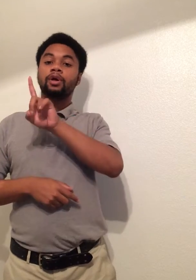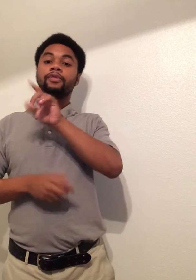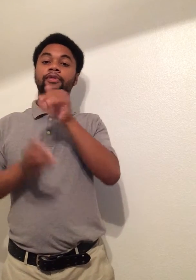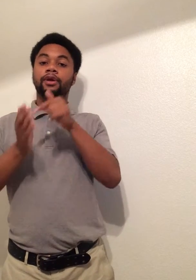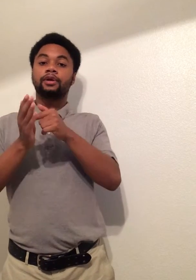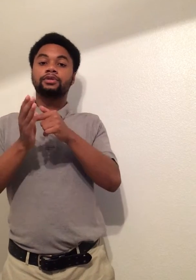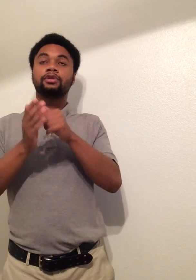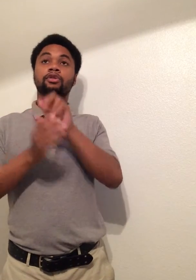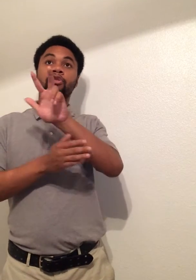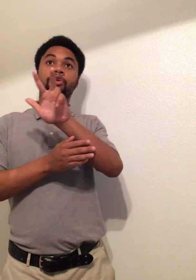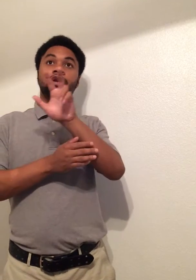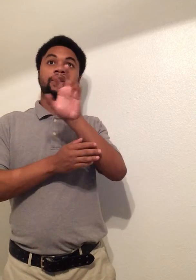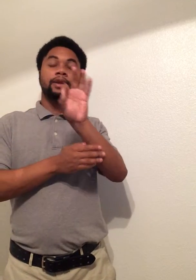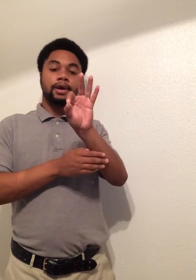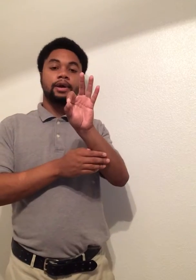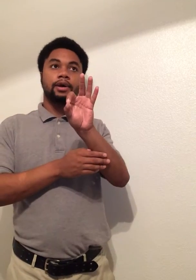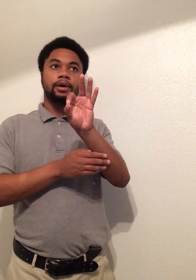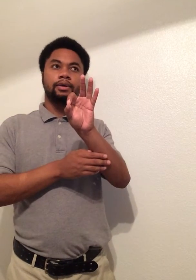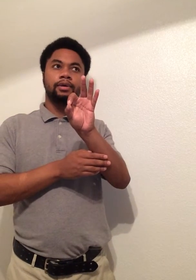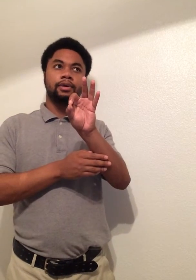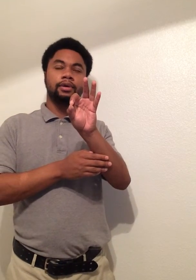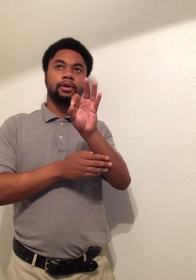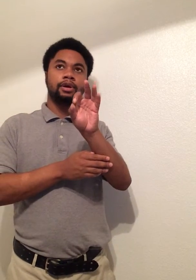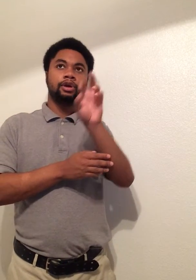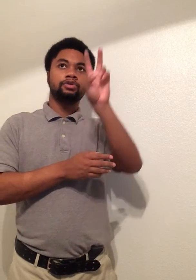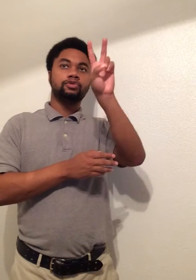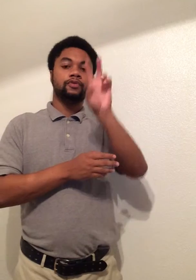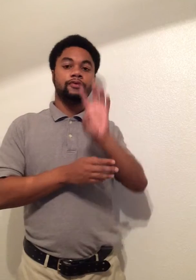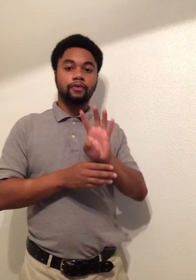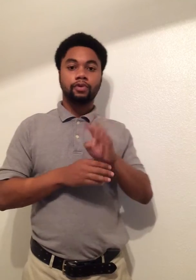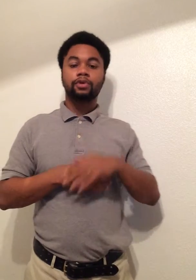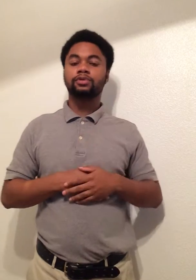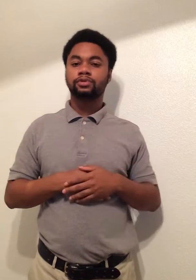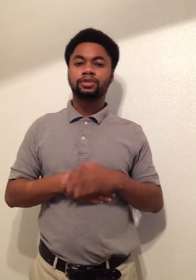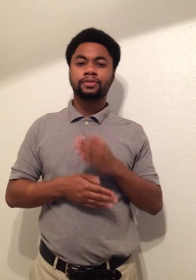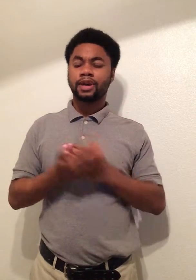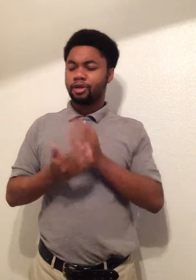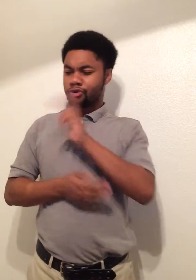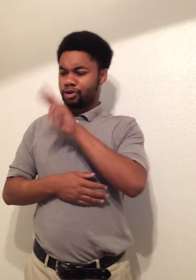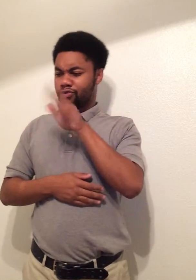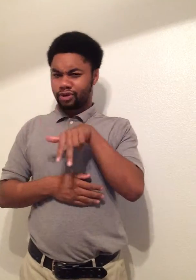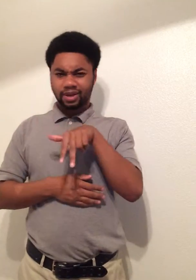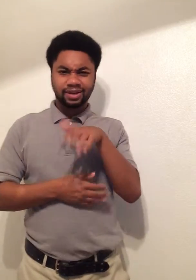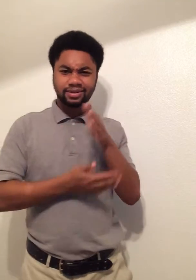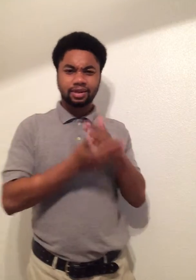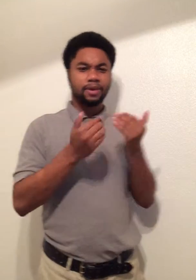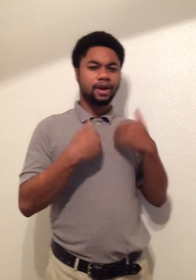got 103. Some of you had 109. What do I need to do with that 2/4?